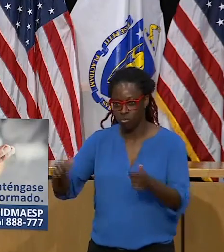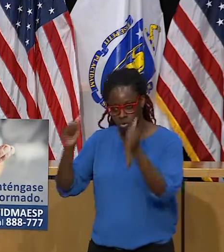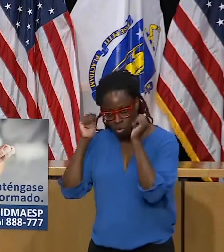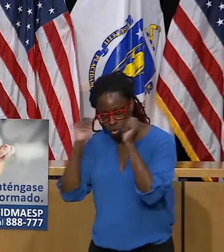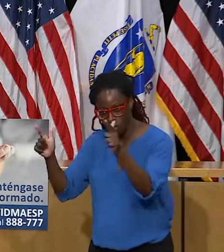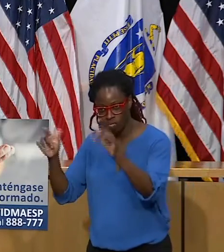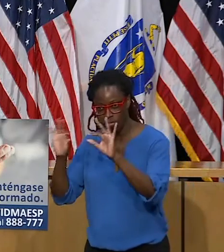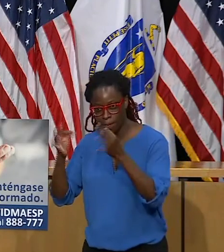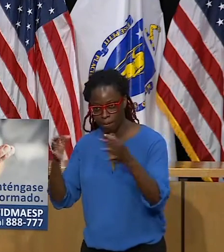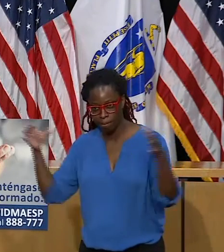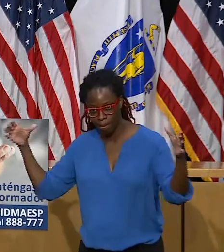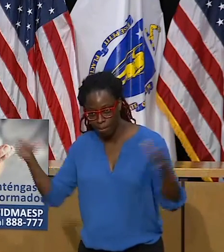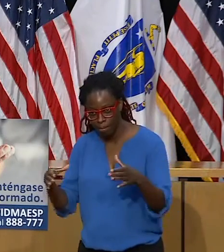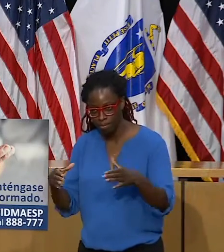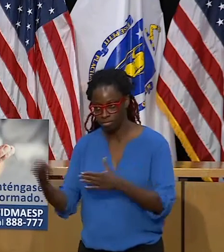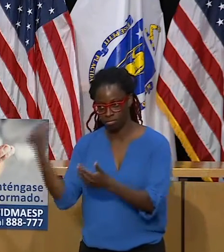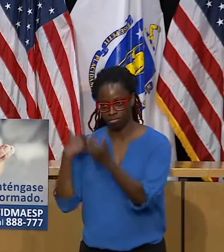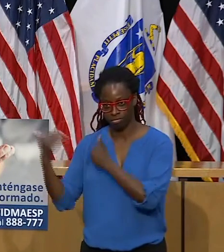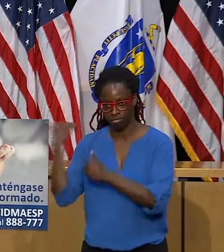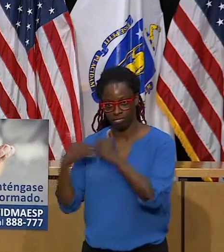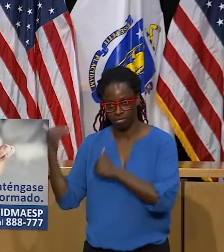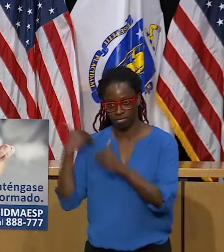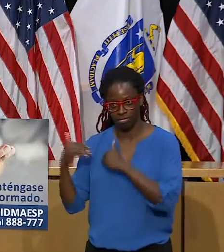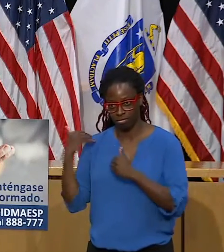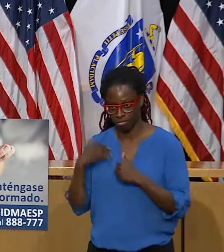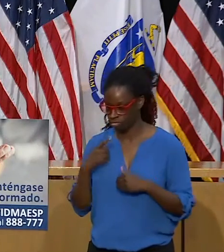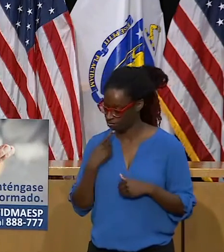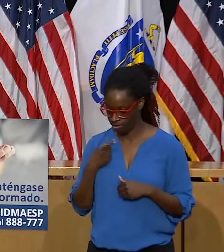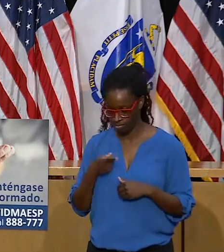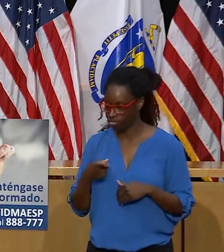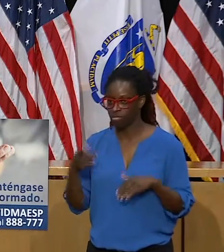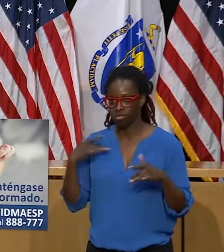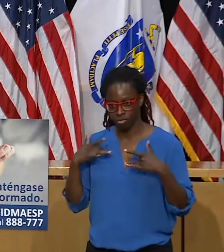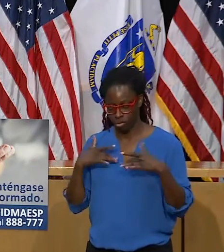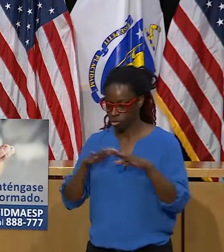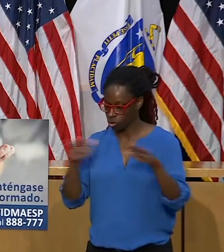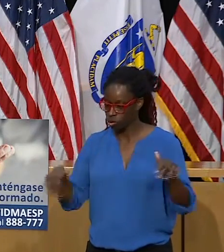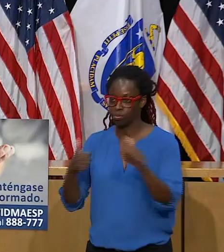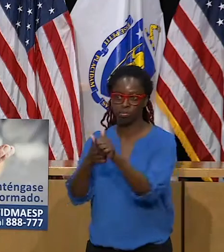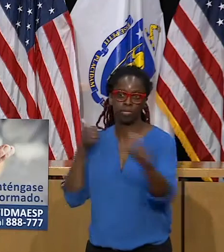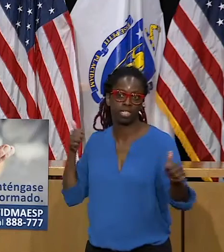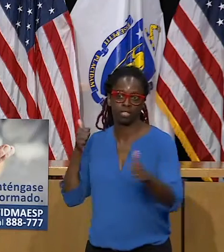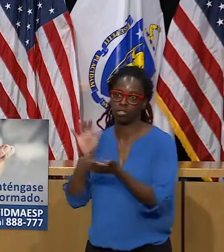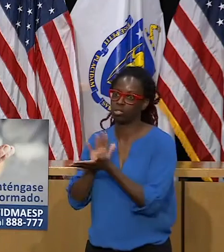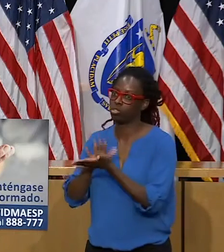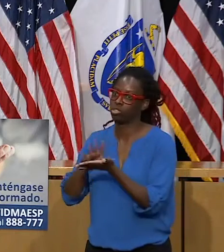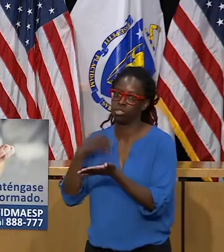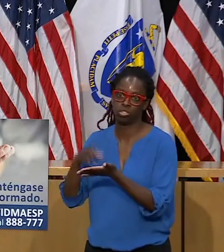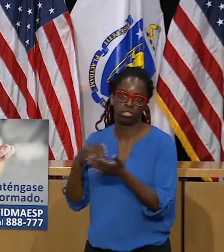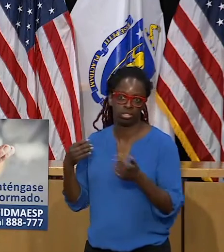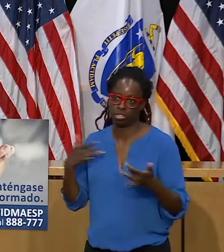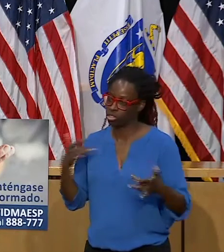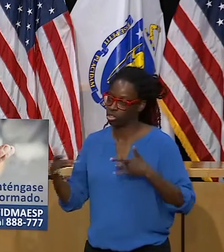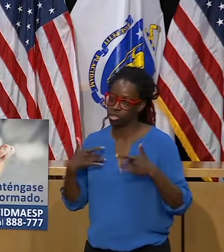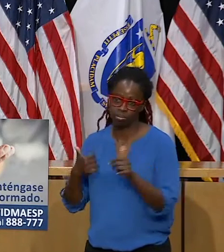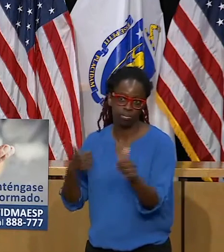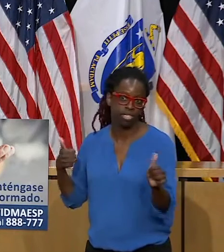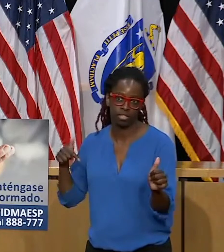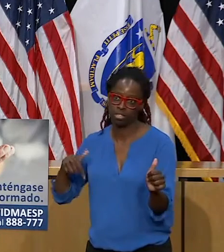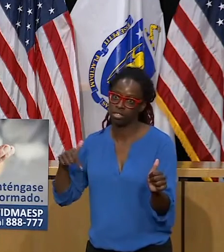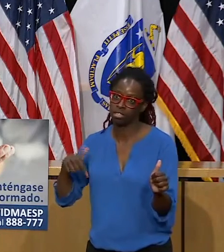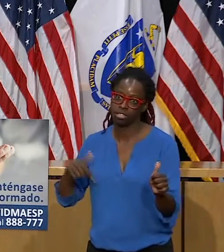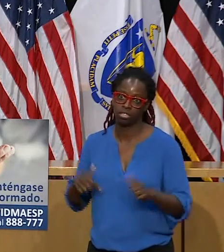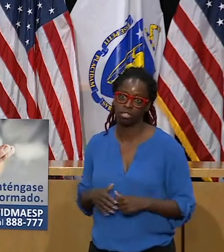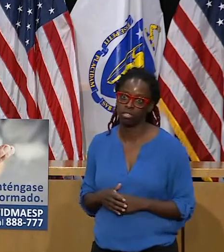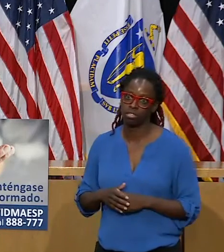their ability to continue to grow and develop. And this one sometimes gets lost in the conversation. I don't